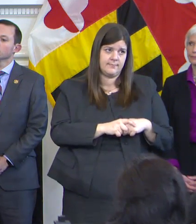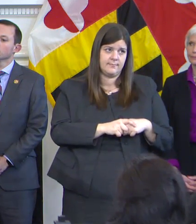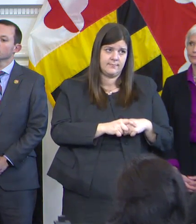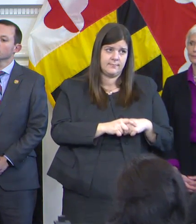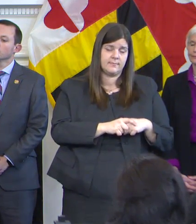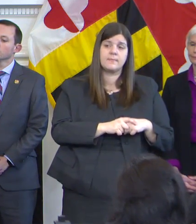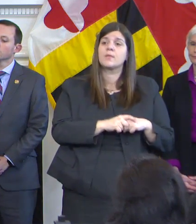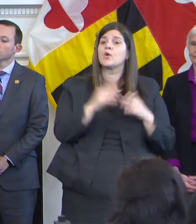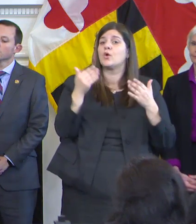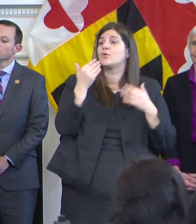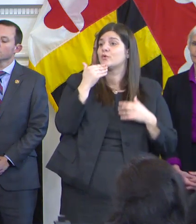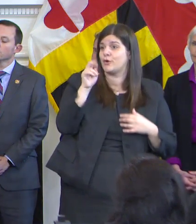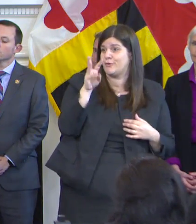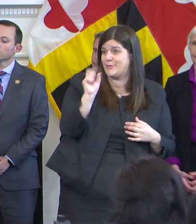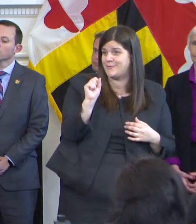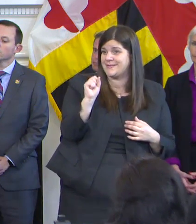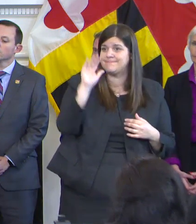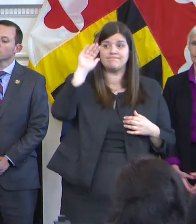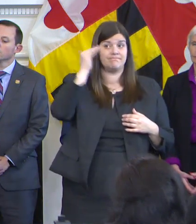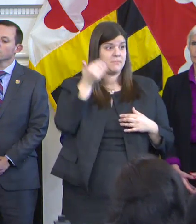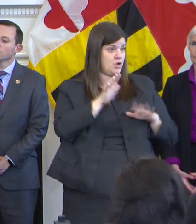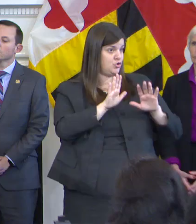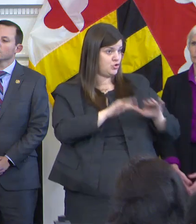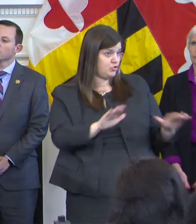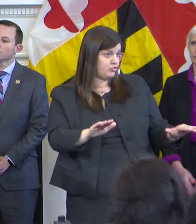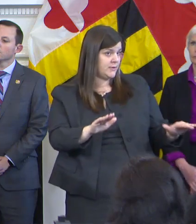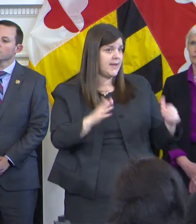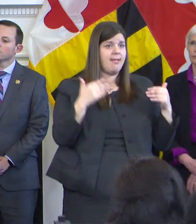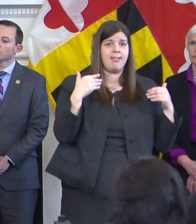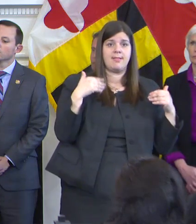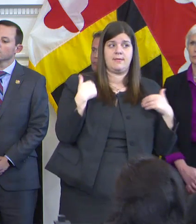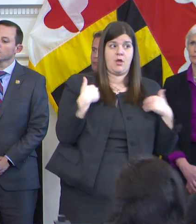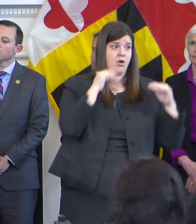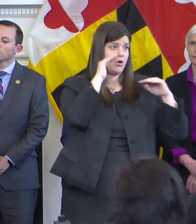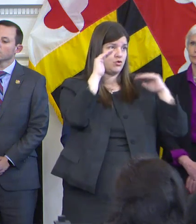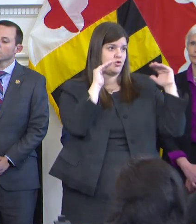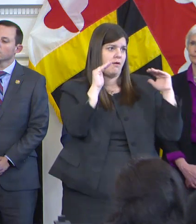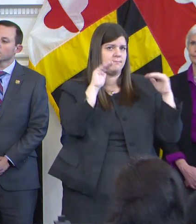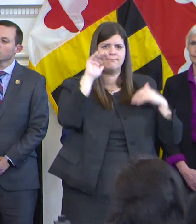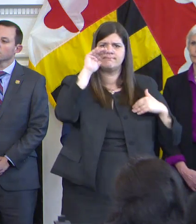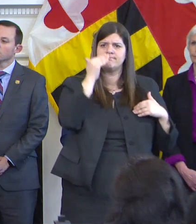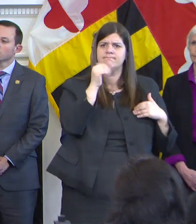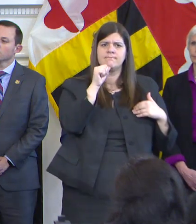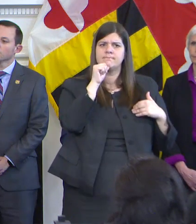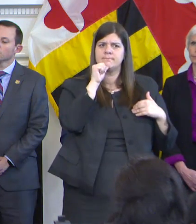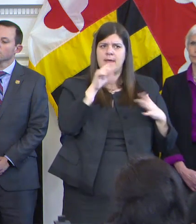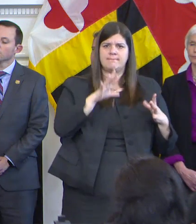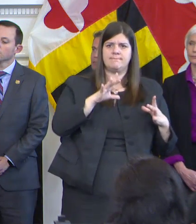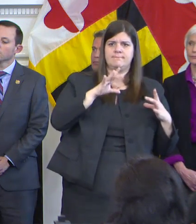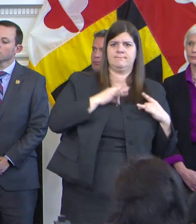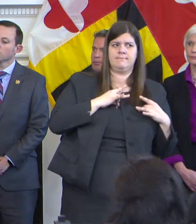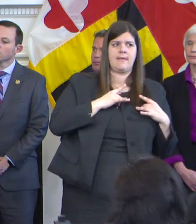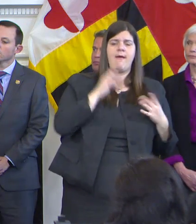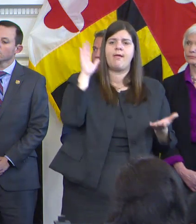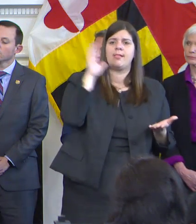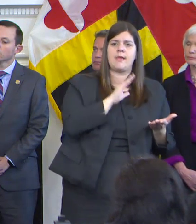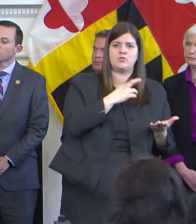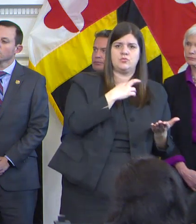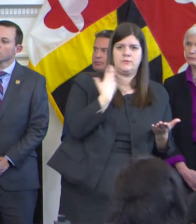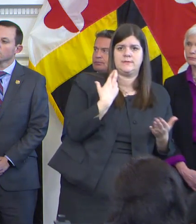and young adults are less vulnerable to this coronavirus. In fact, less so than even